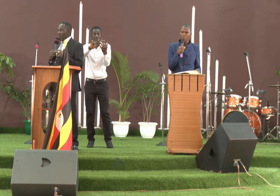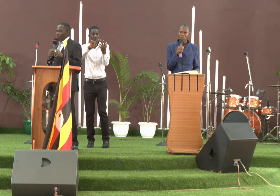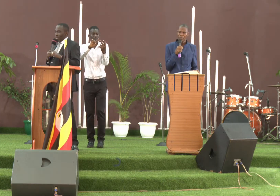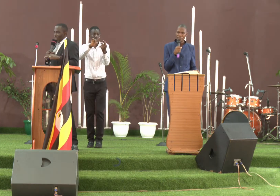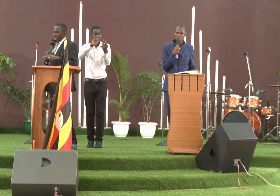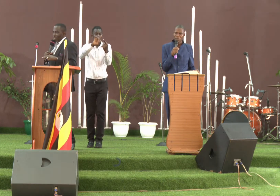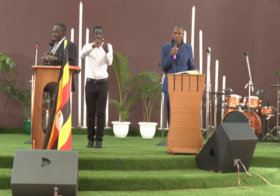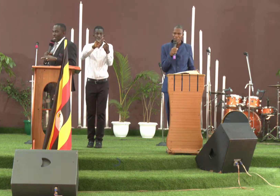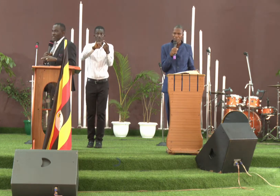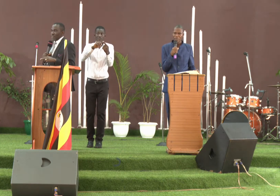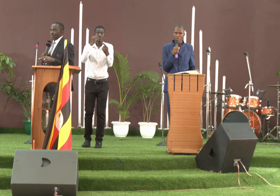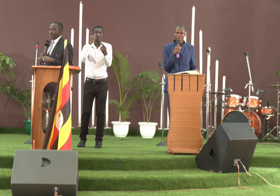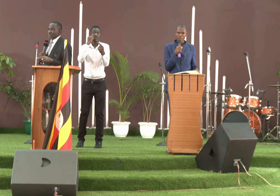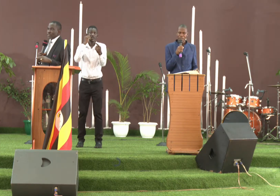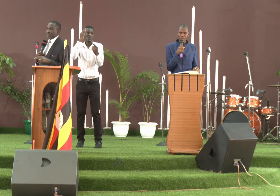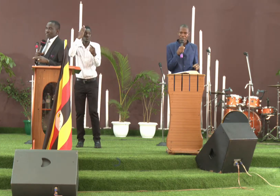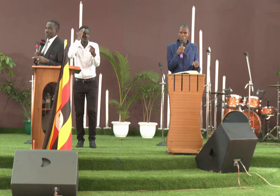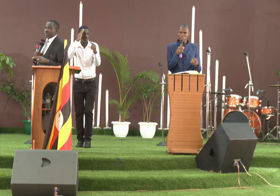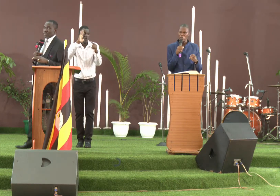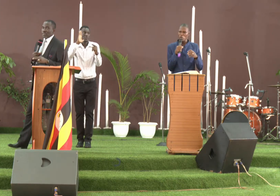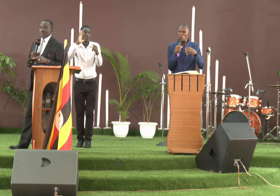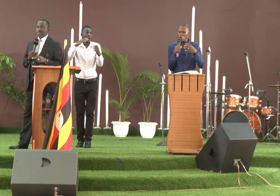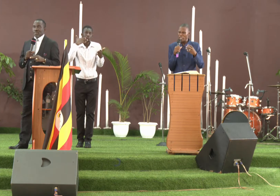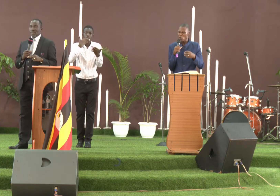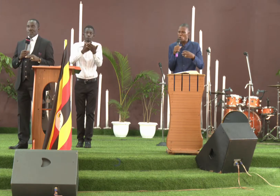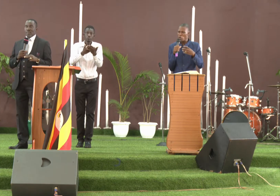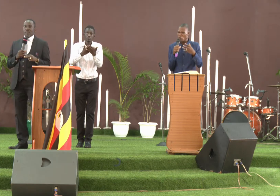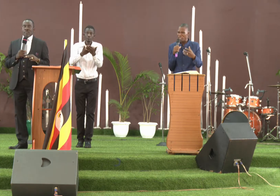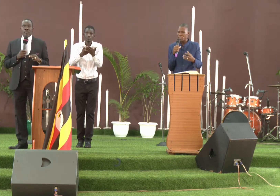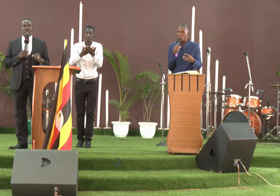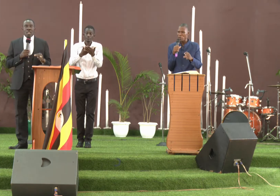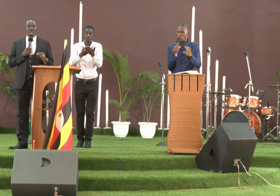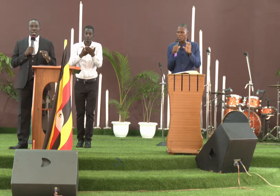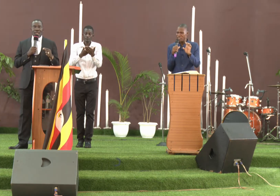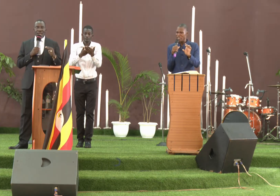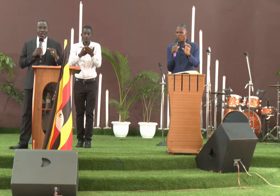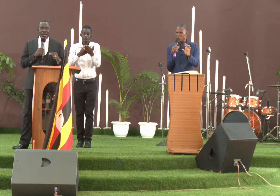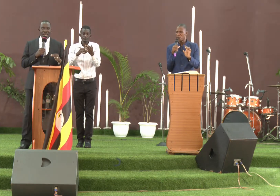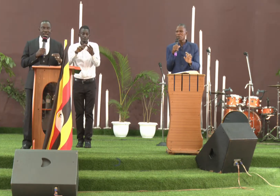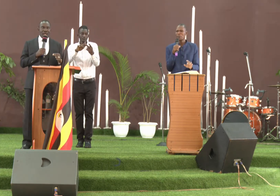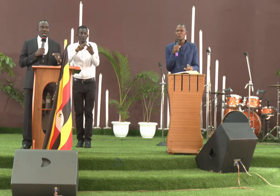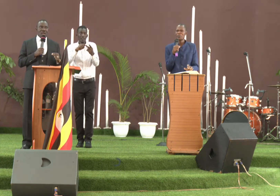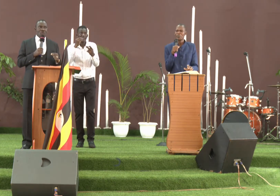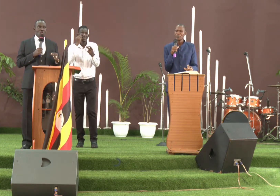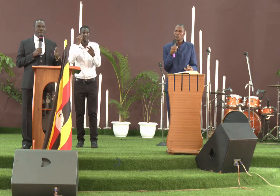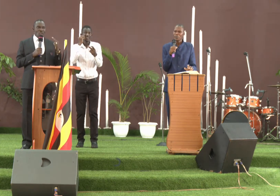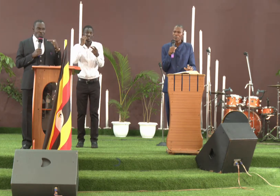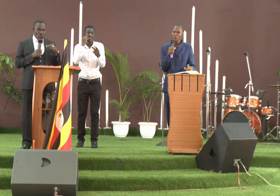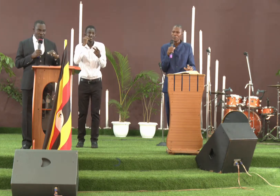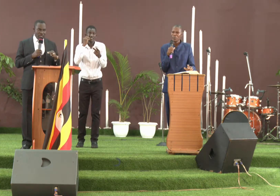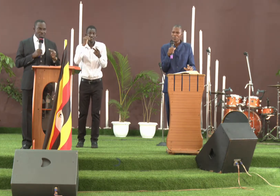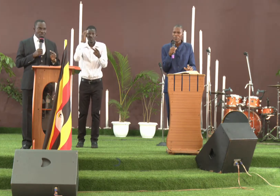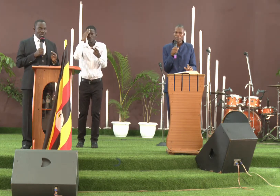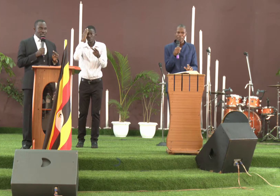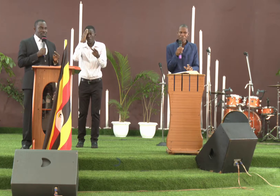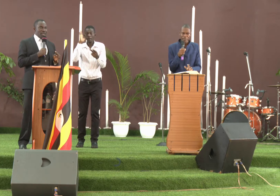okulungi okuyita mu ekyo ekibala. He ate knowledge or good knowledge because of eating that. Nalia okumanya